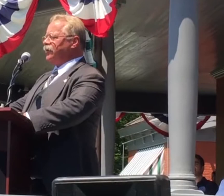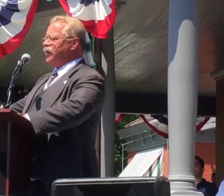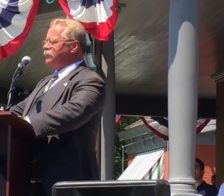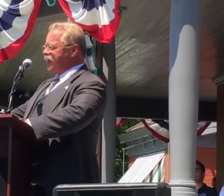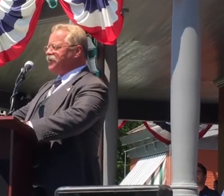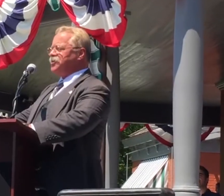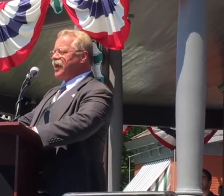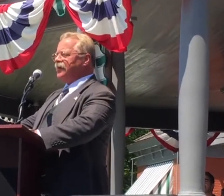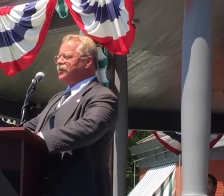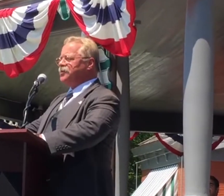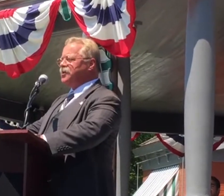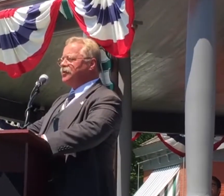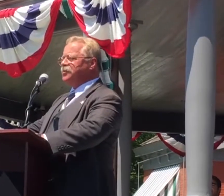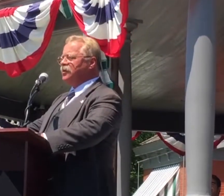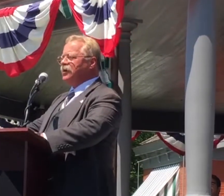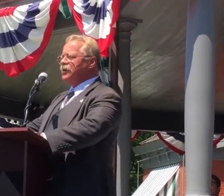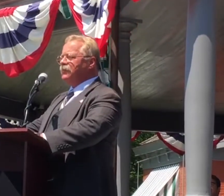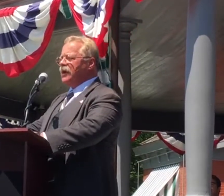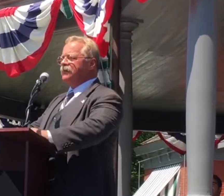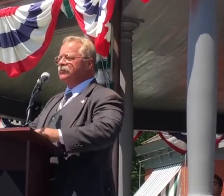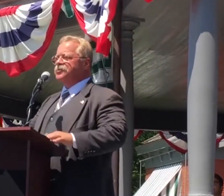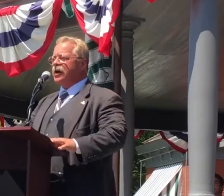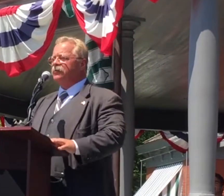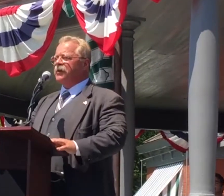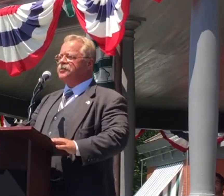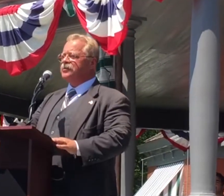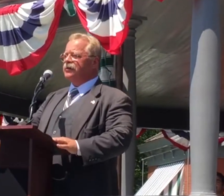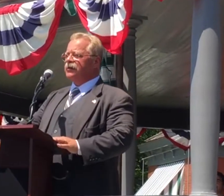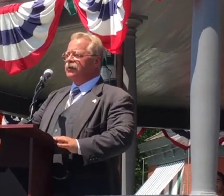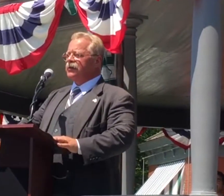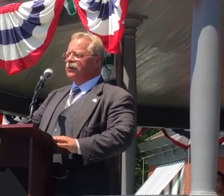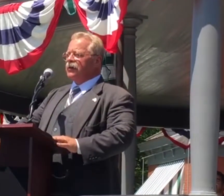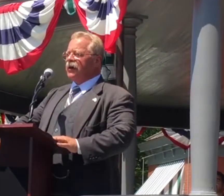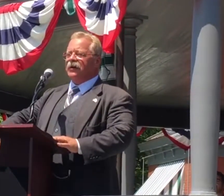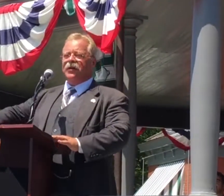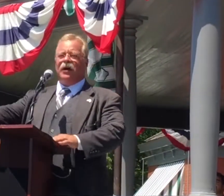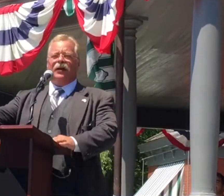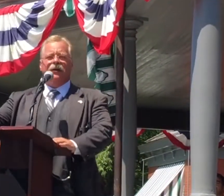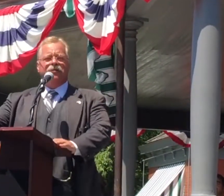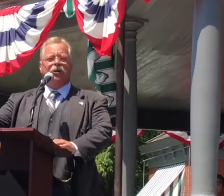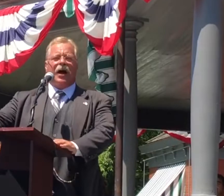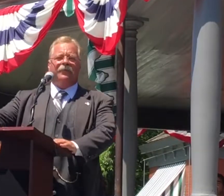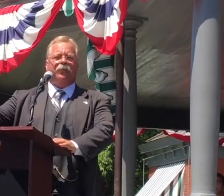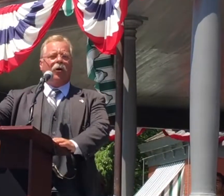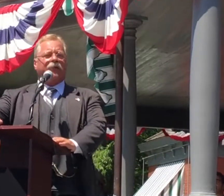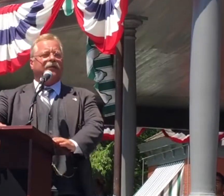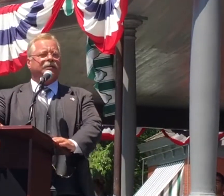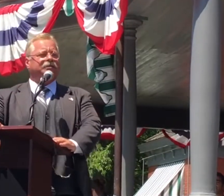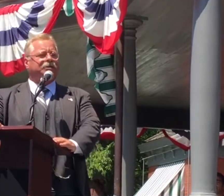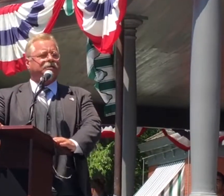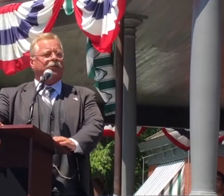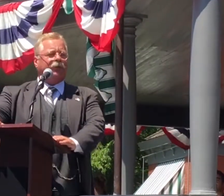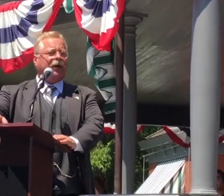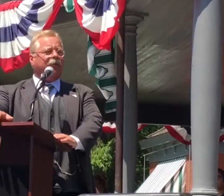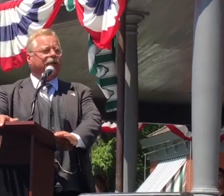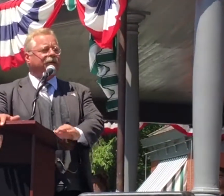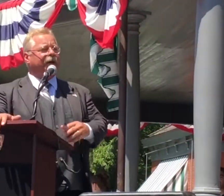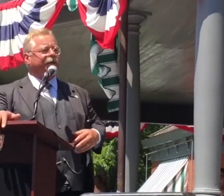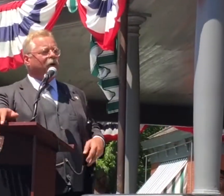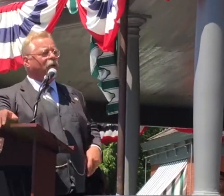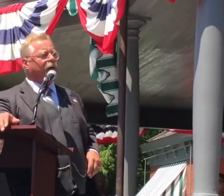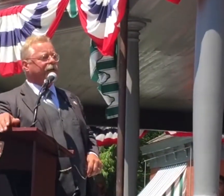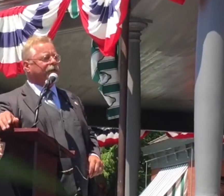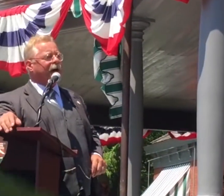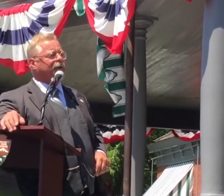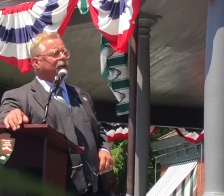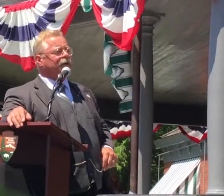sacred honor. They pledged that to this country, and many of them sacrificed it. In July 4th, 1863, we